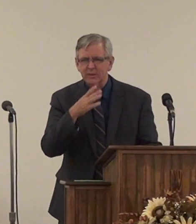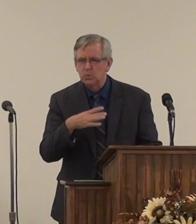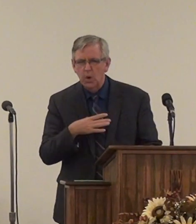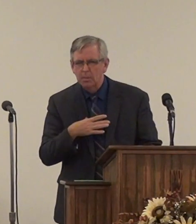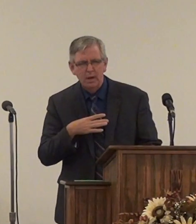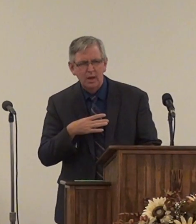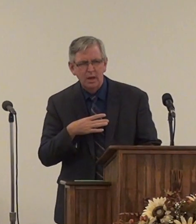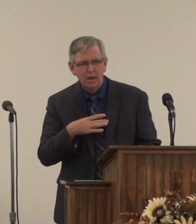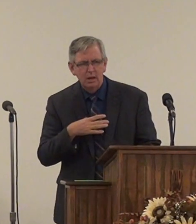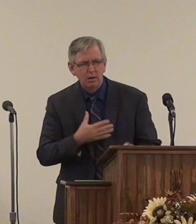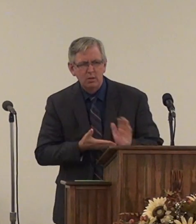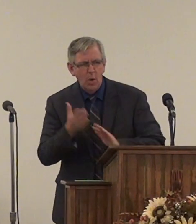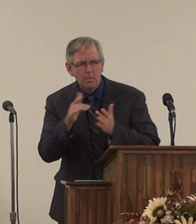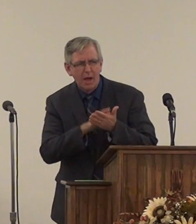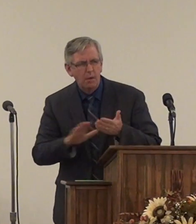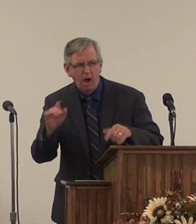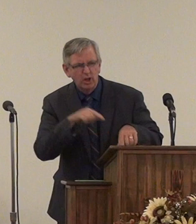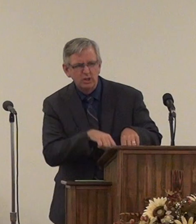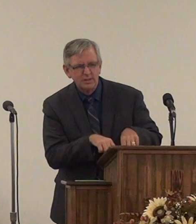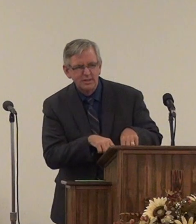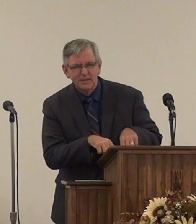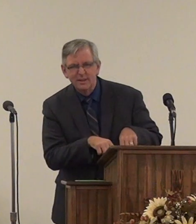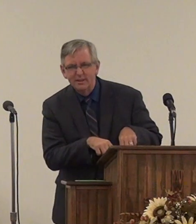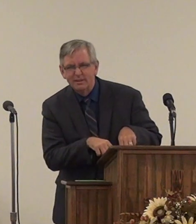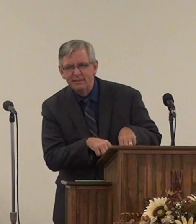I don't see where this woman went to Bible college.